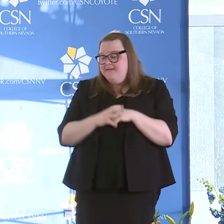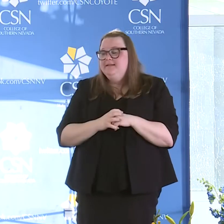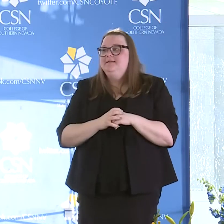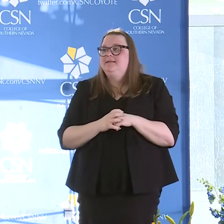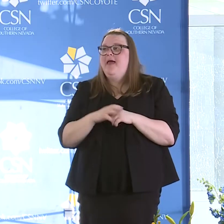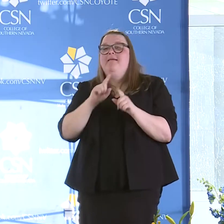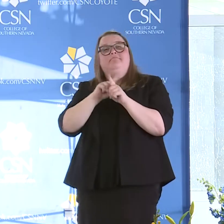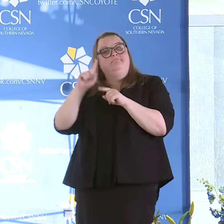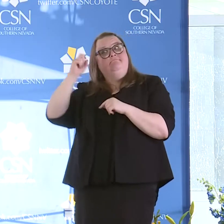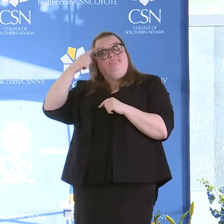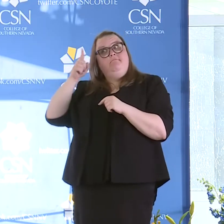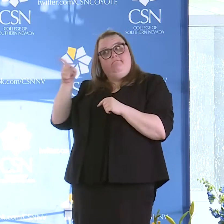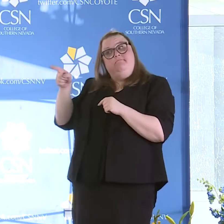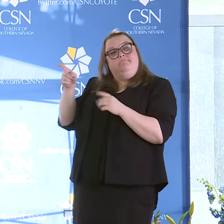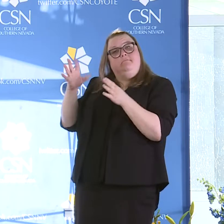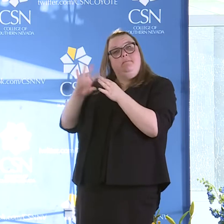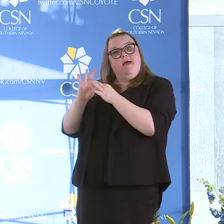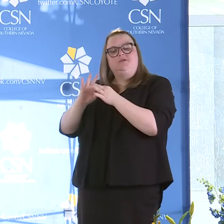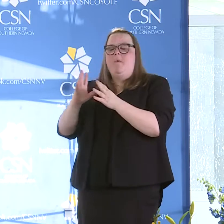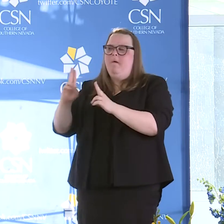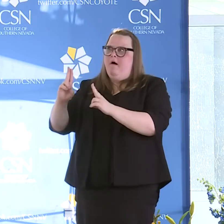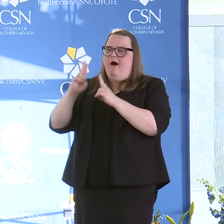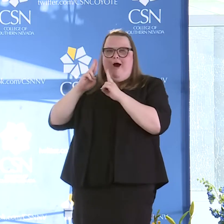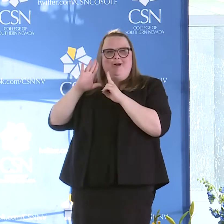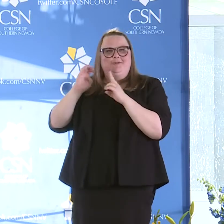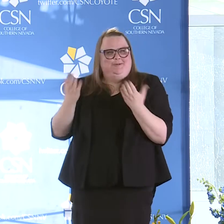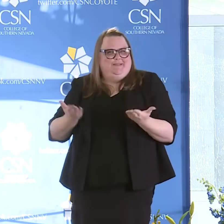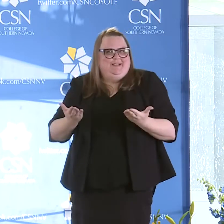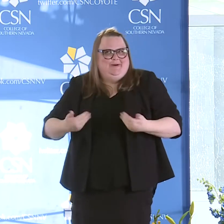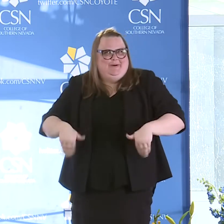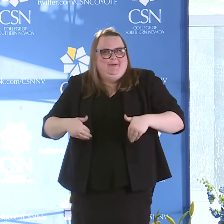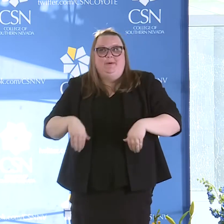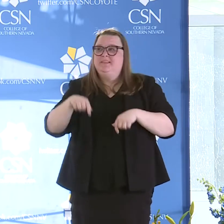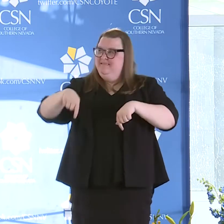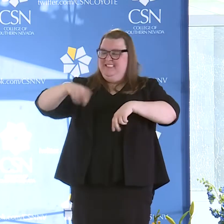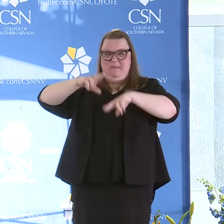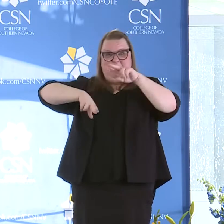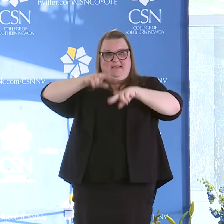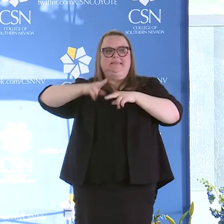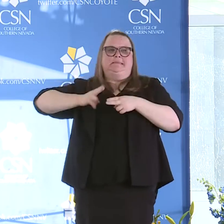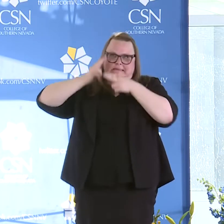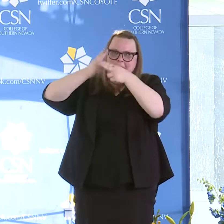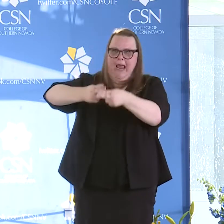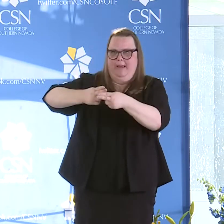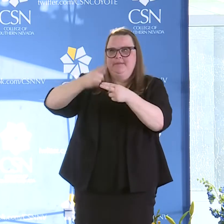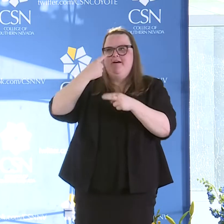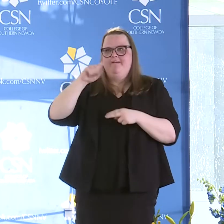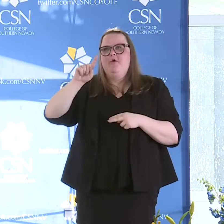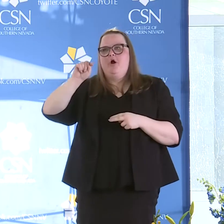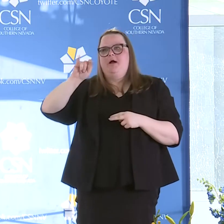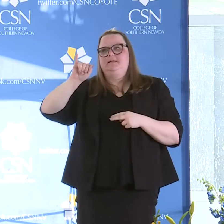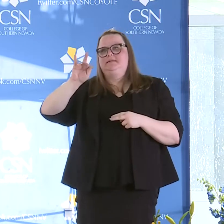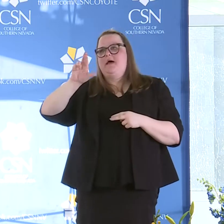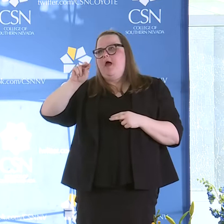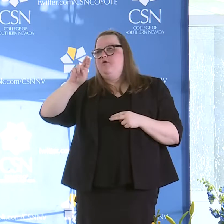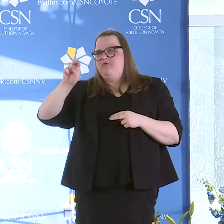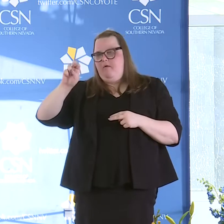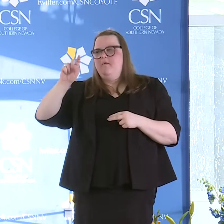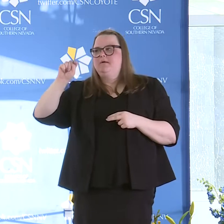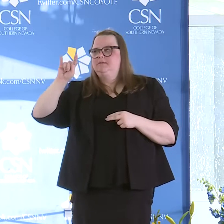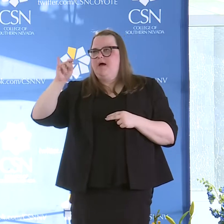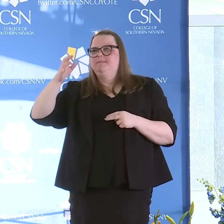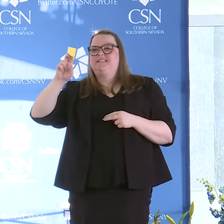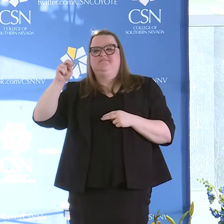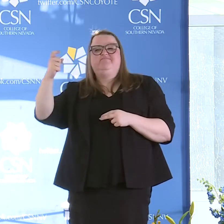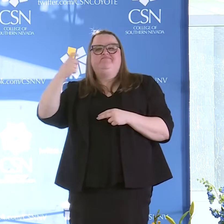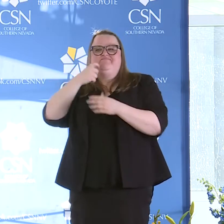as the governor mentioned, it's an honor to be here in a building named after the late Assemblyman